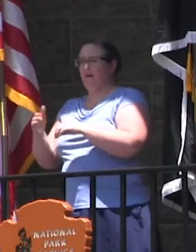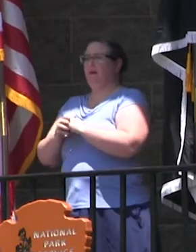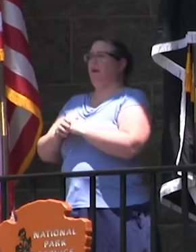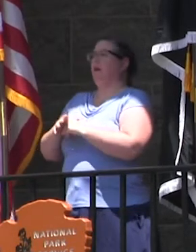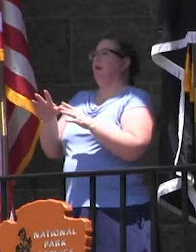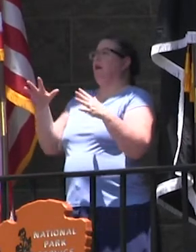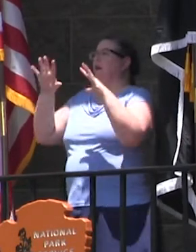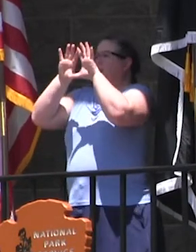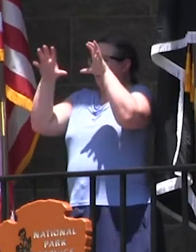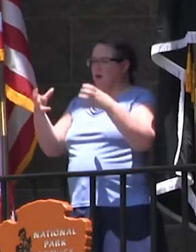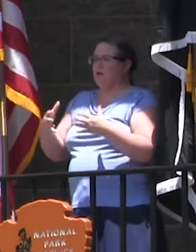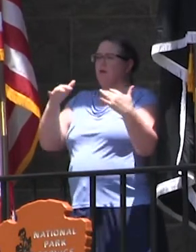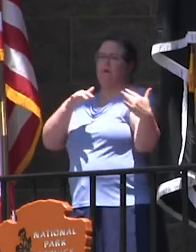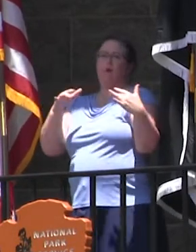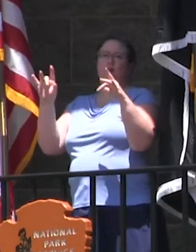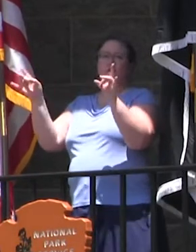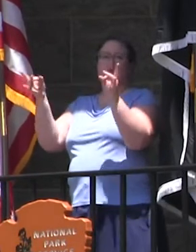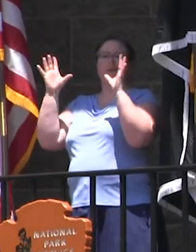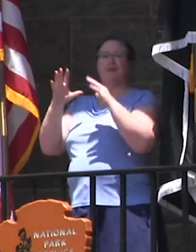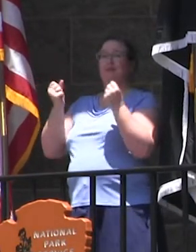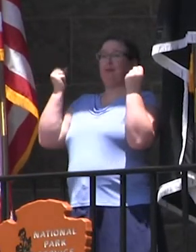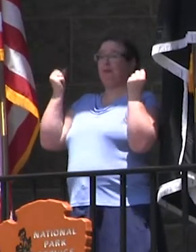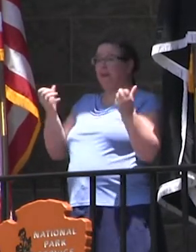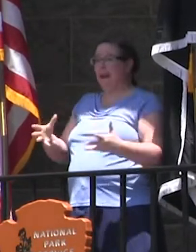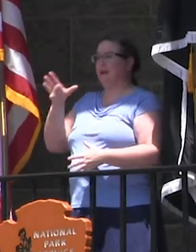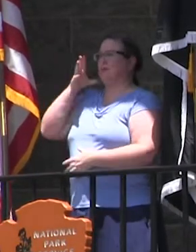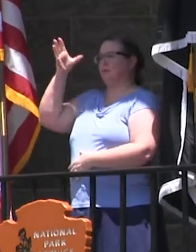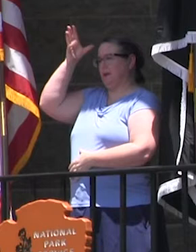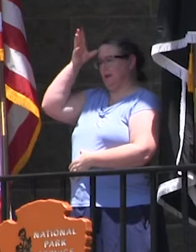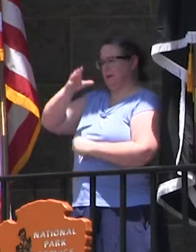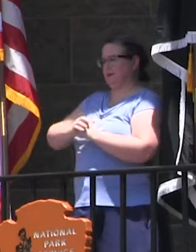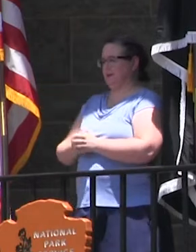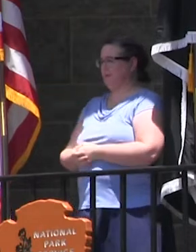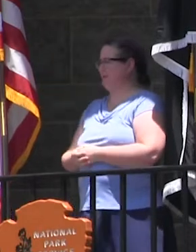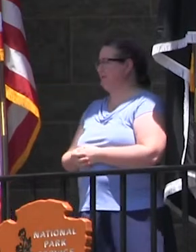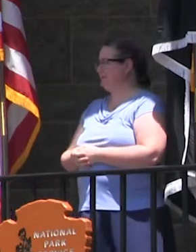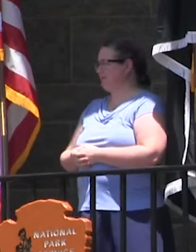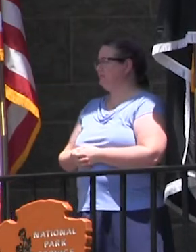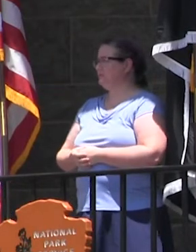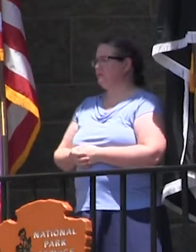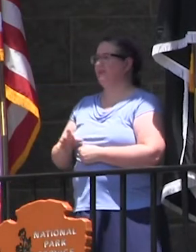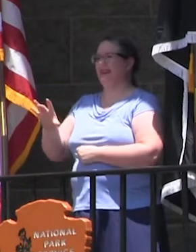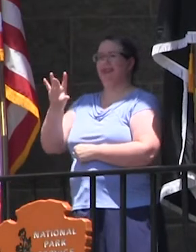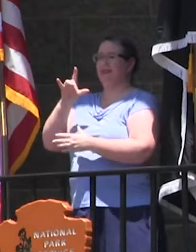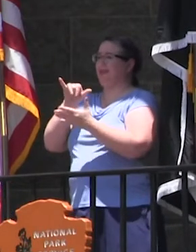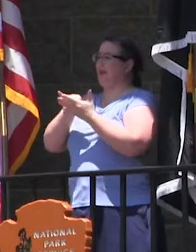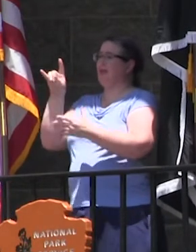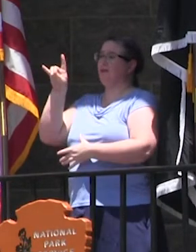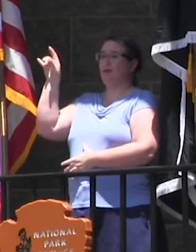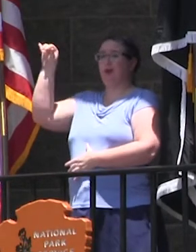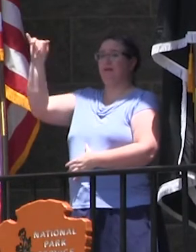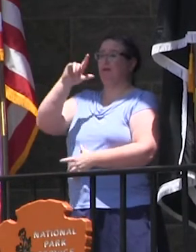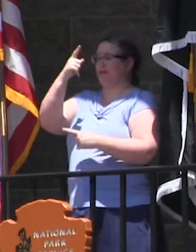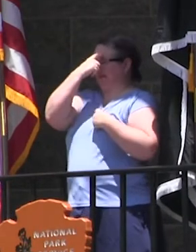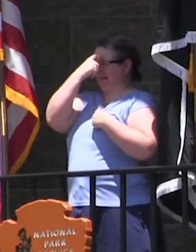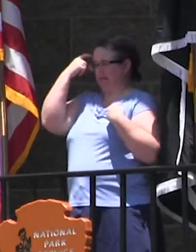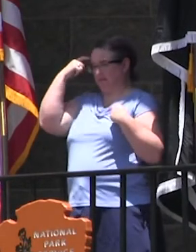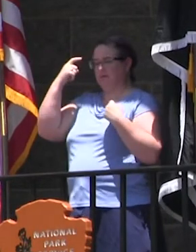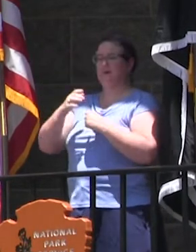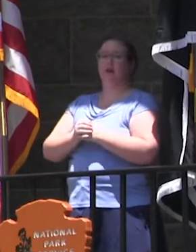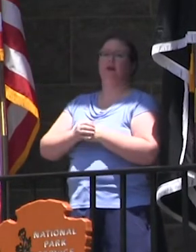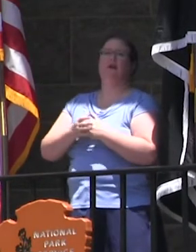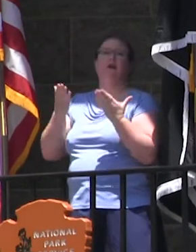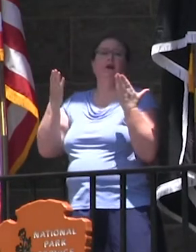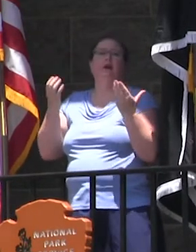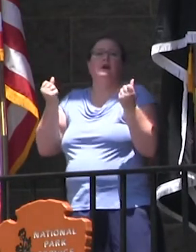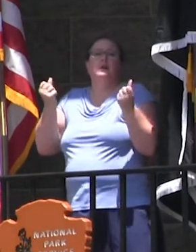terrorism. Many were parents. The loss felt by Gold Star families is forever. There are many